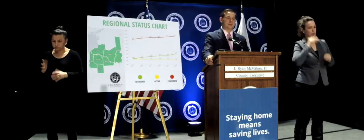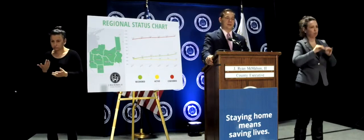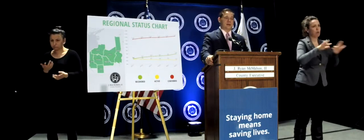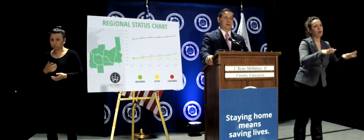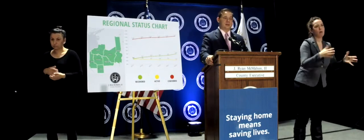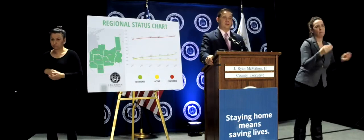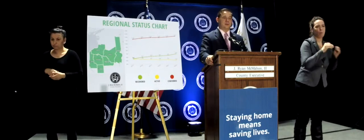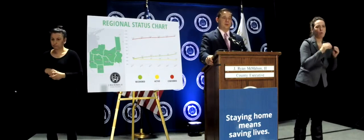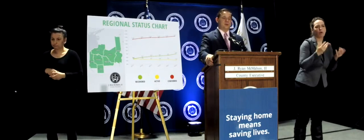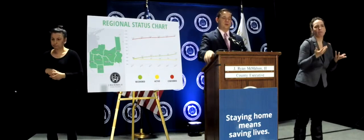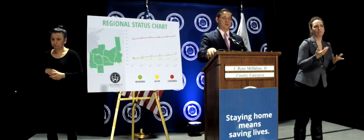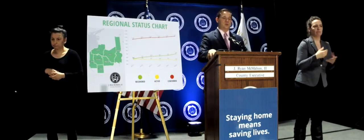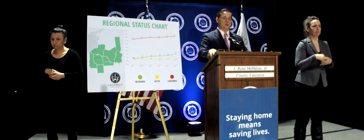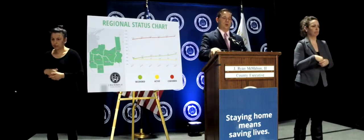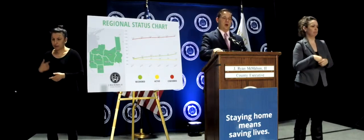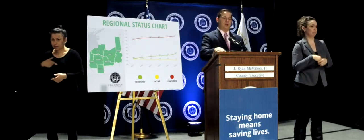And